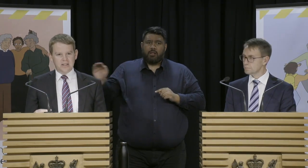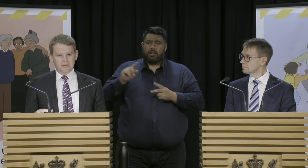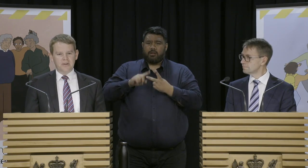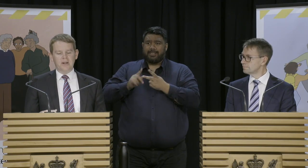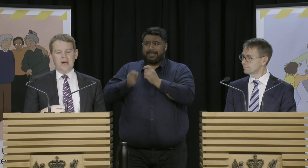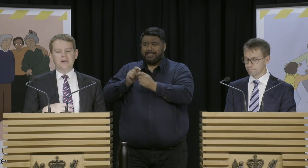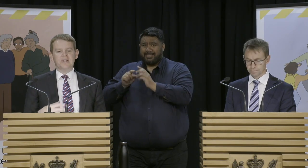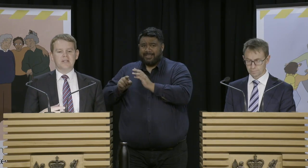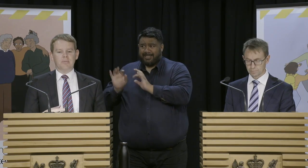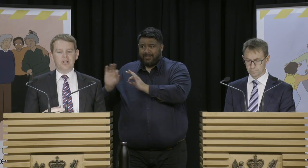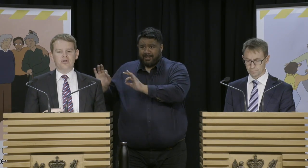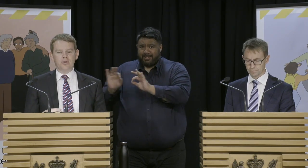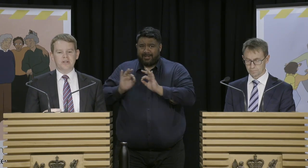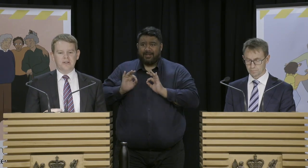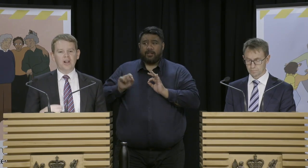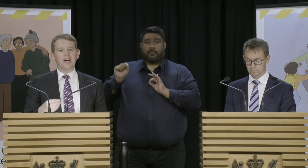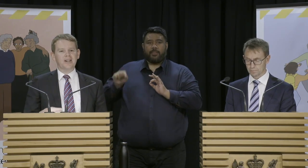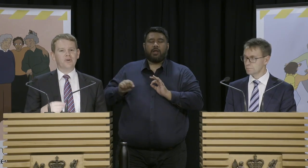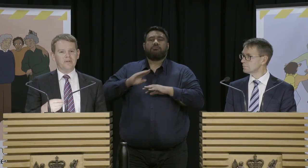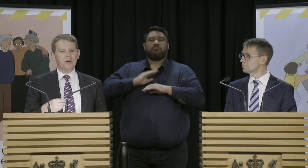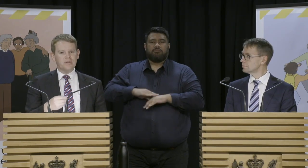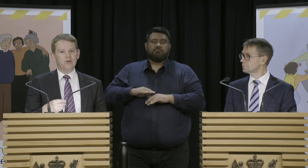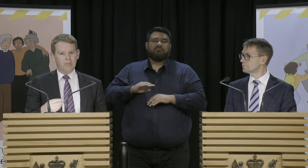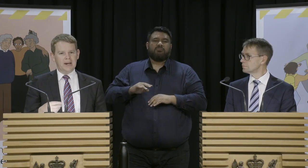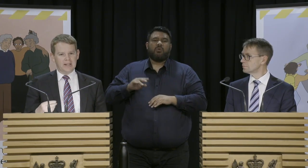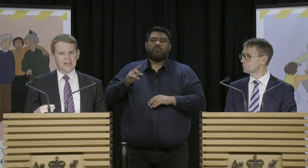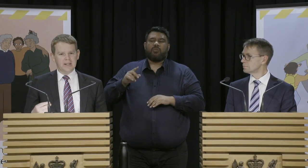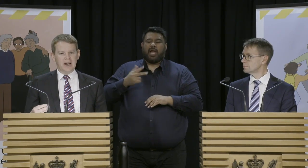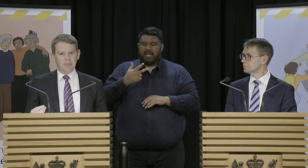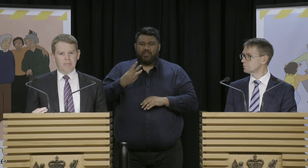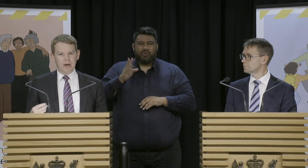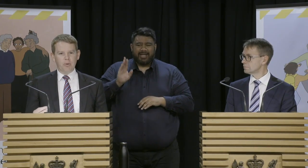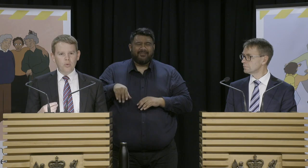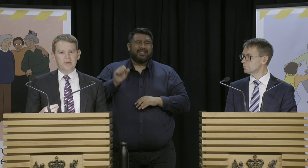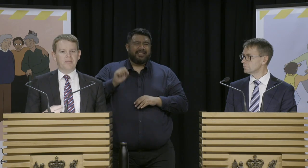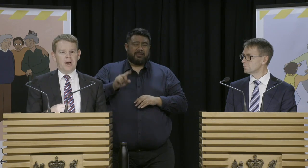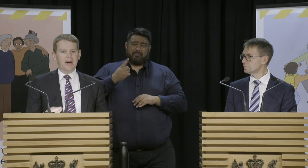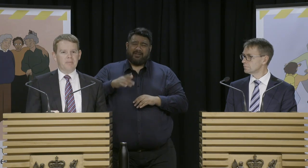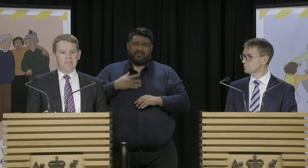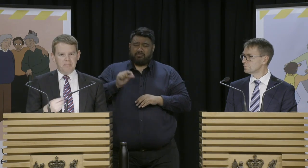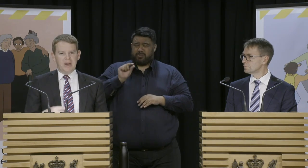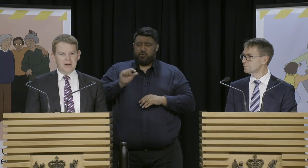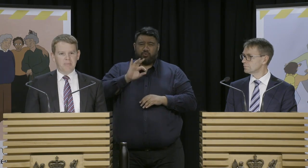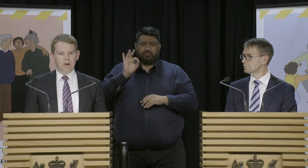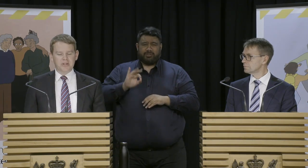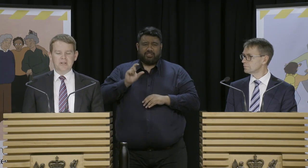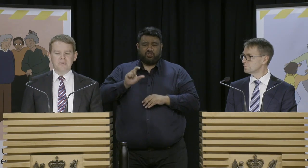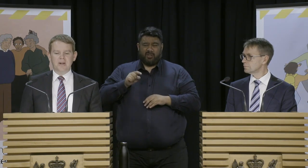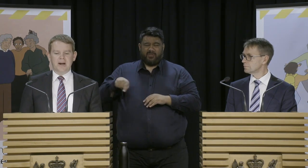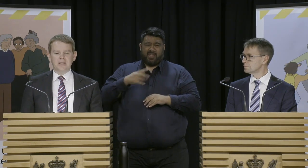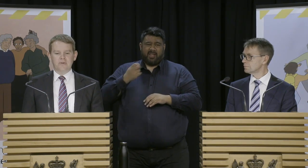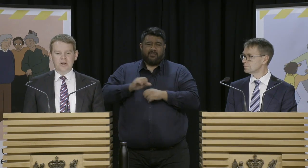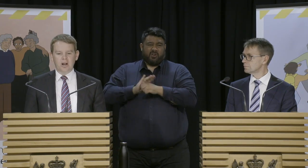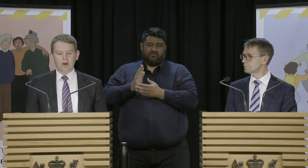testing negative, that gives us some reassurance that the likelihood of those few remaining people being